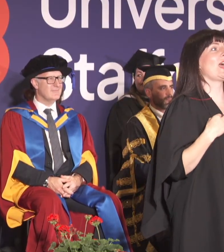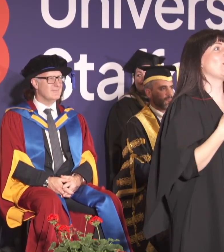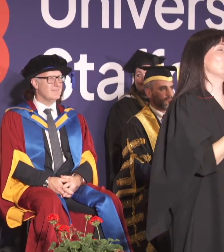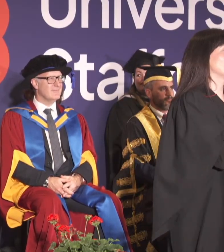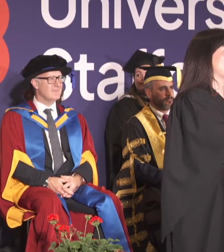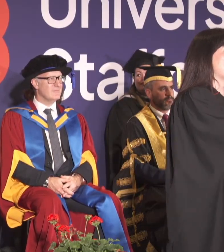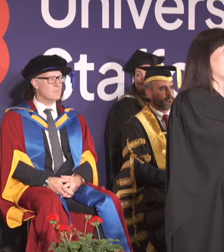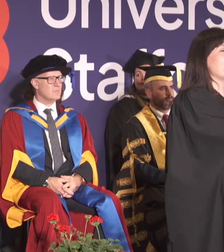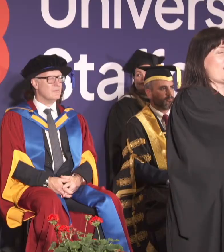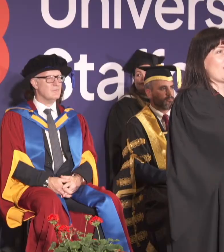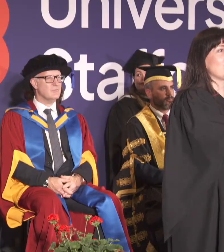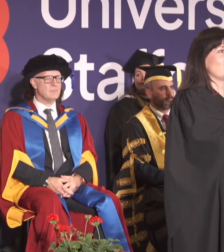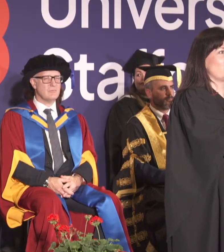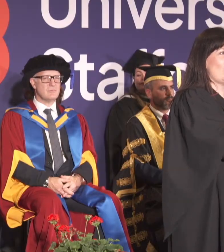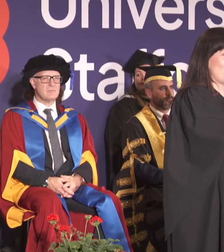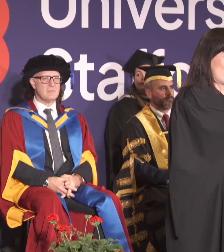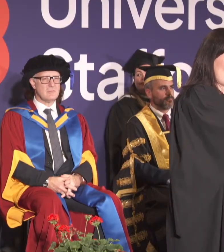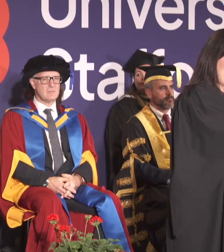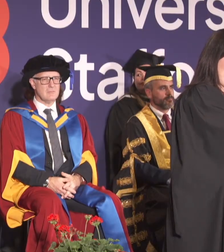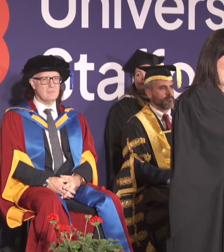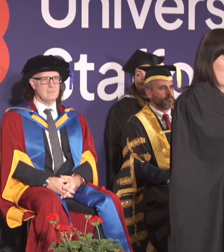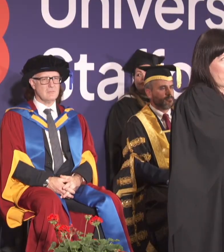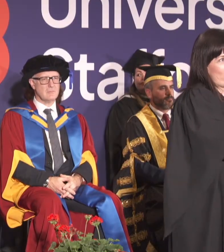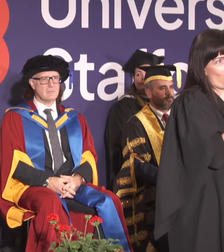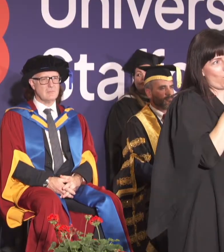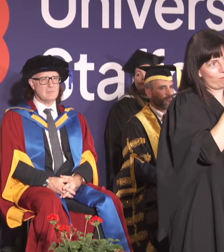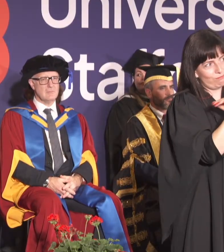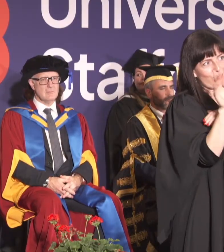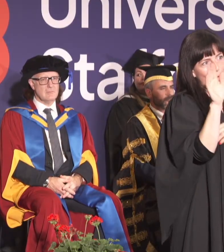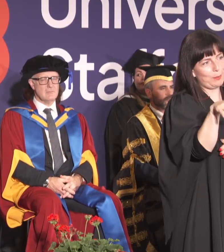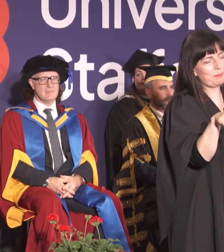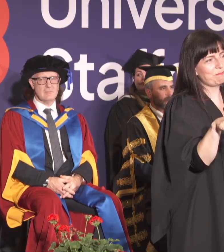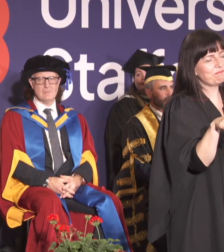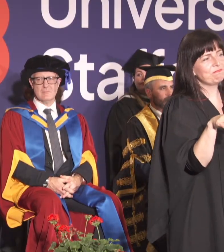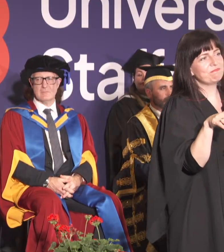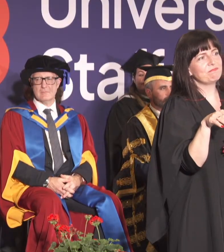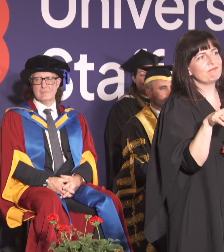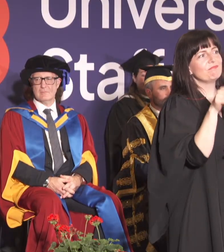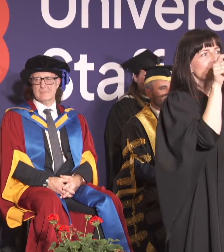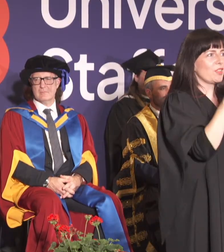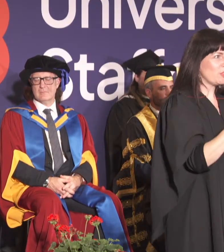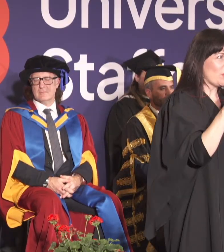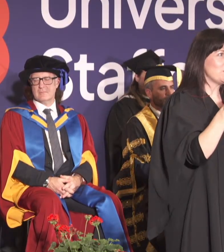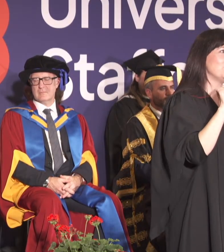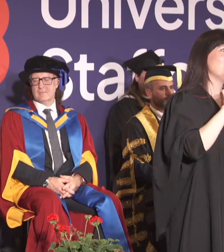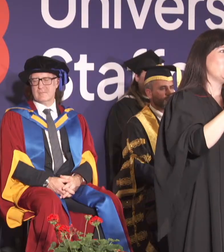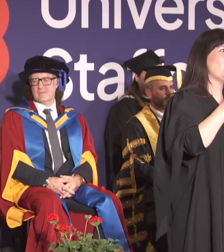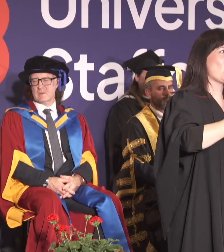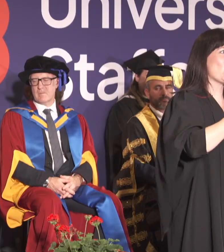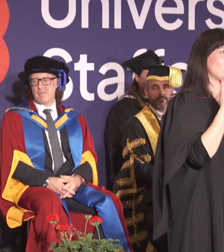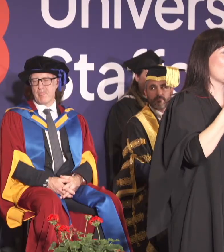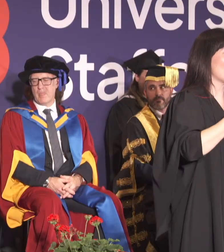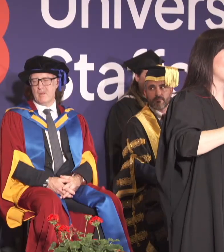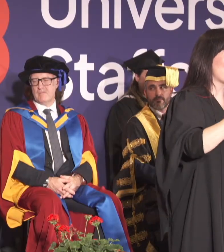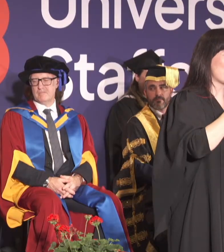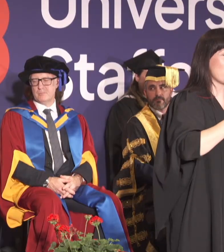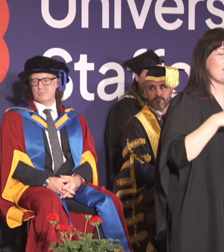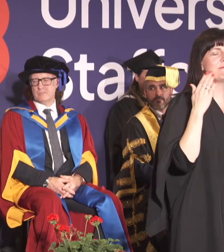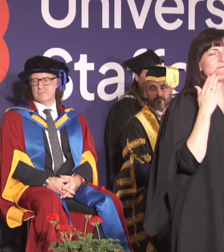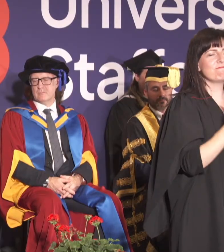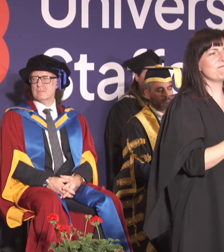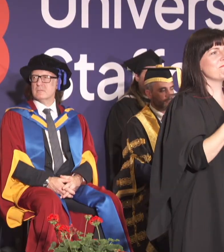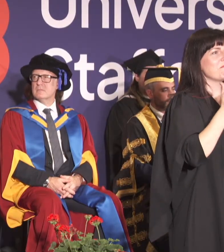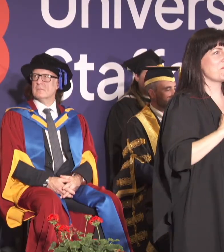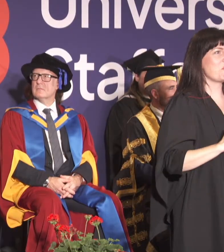returned to the registration area before you leave campus. Graduates, this is your day. We couldn't be more proud of what you have